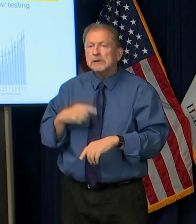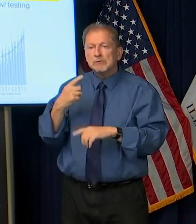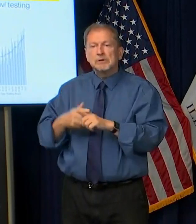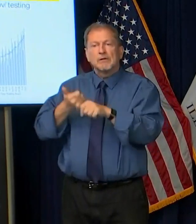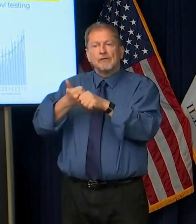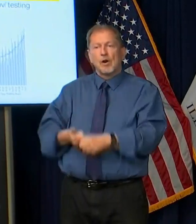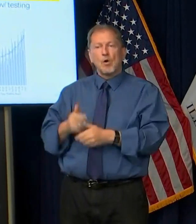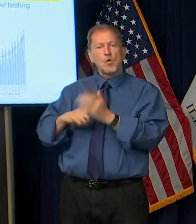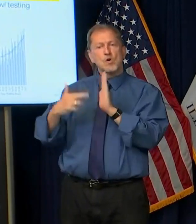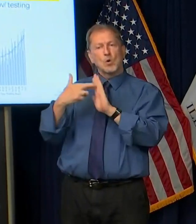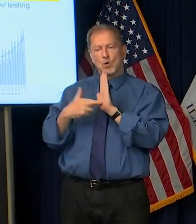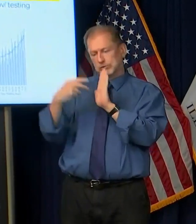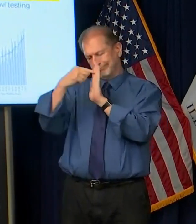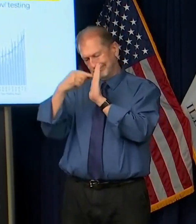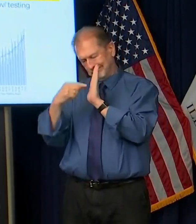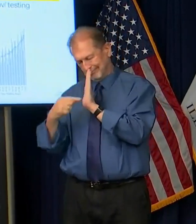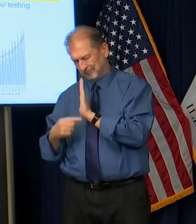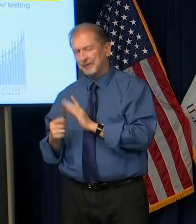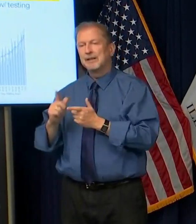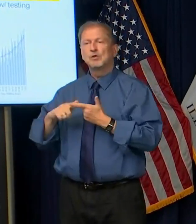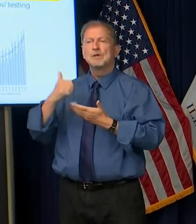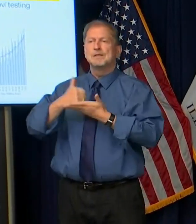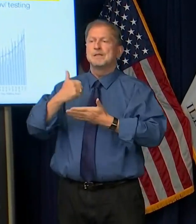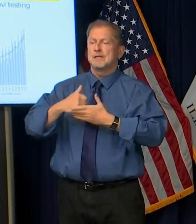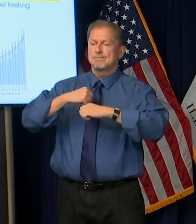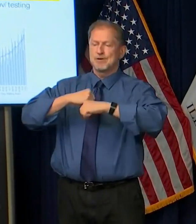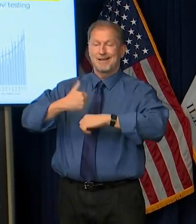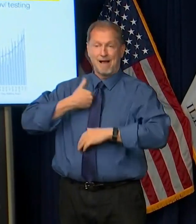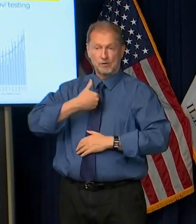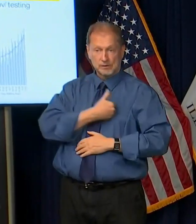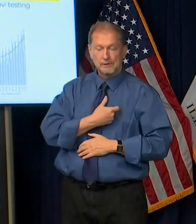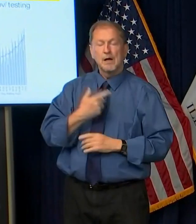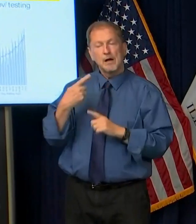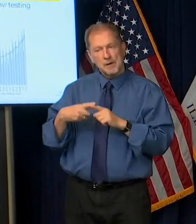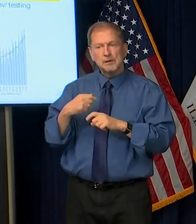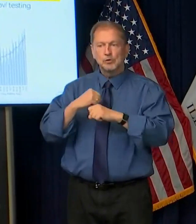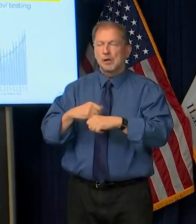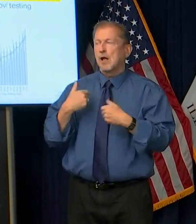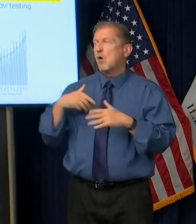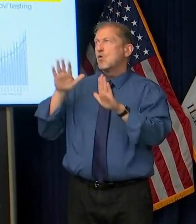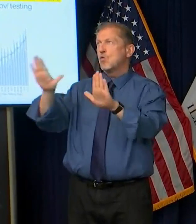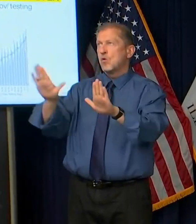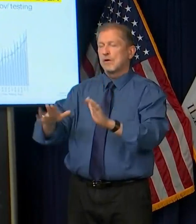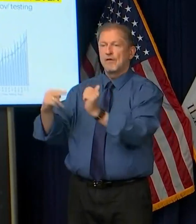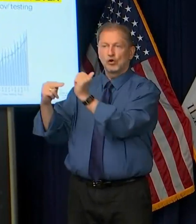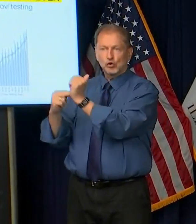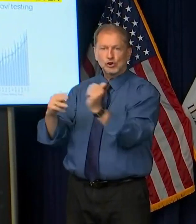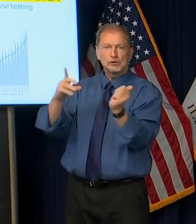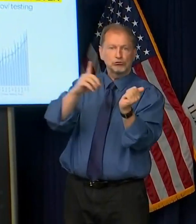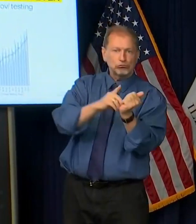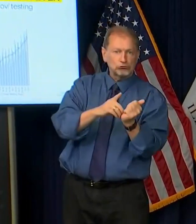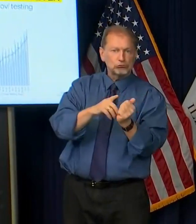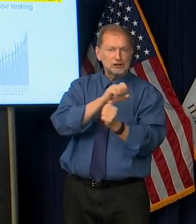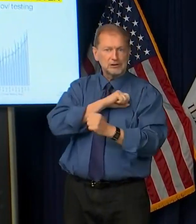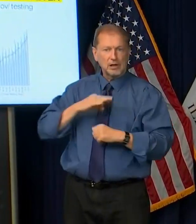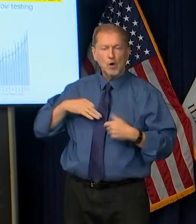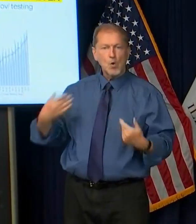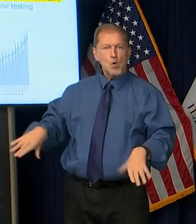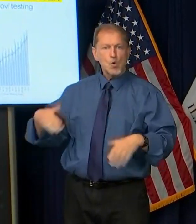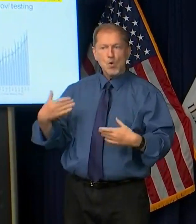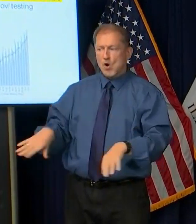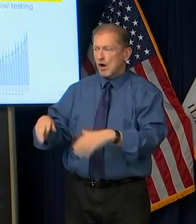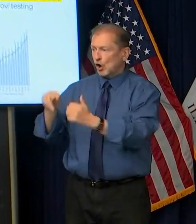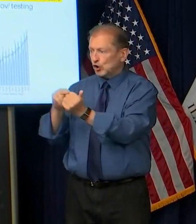be helping protect our heroic healthcare workers. Remember, they're now working extremely